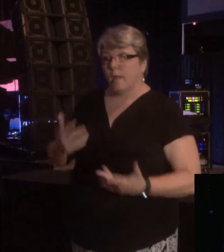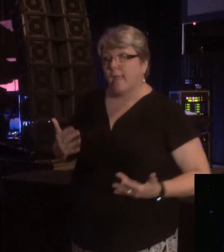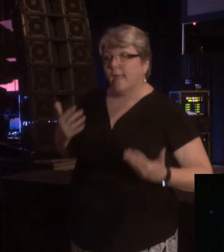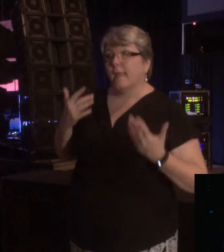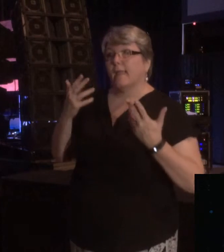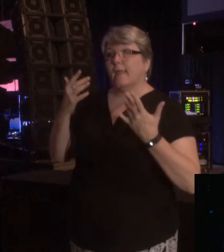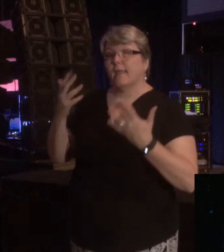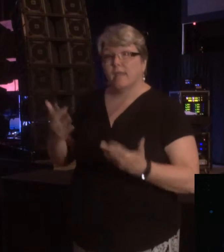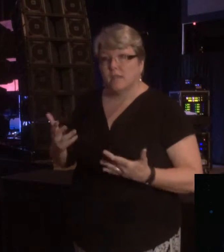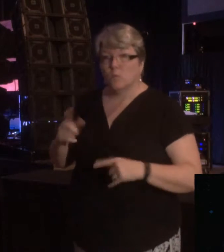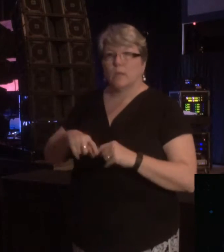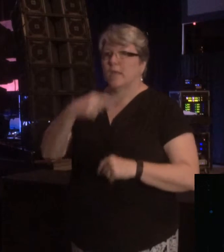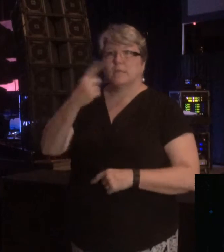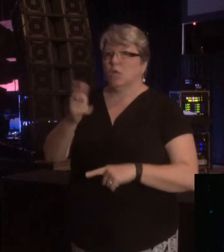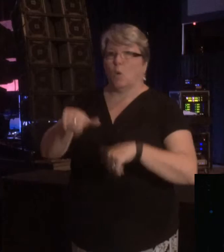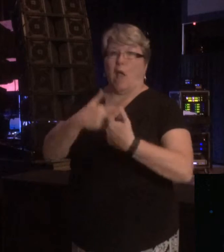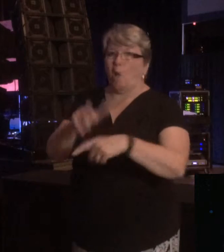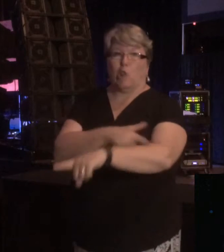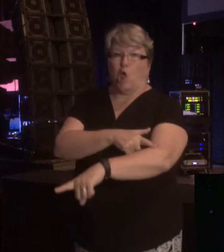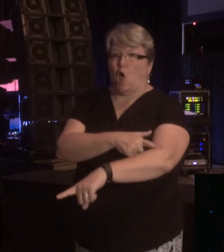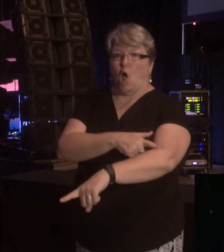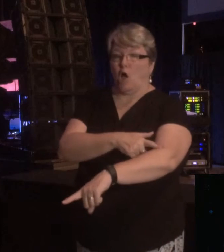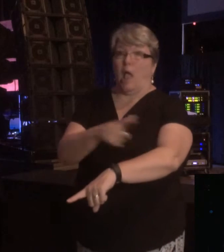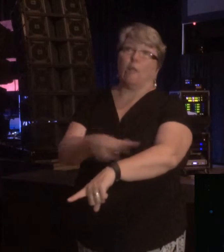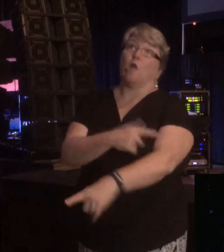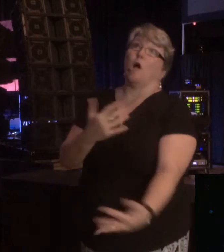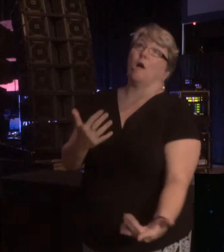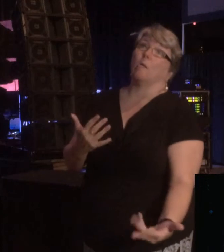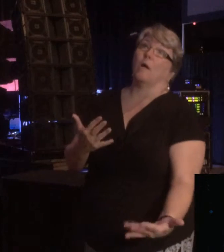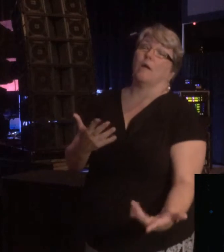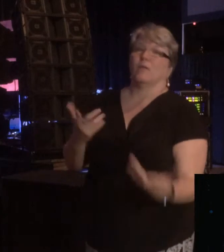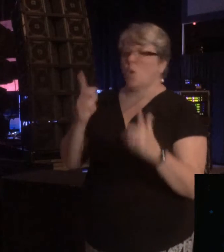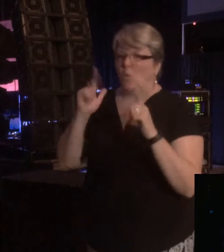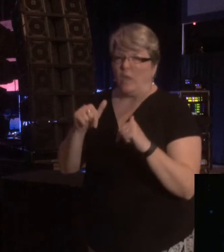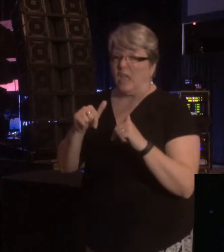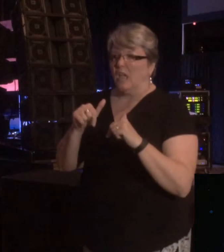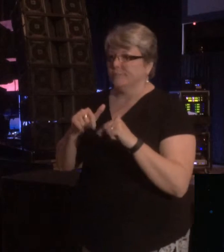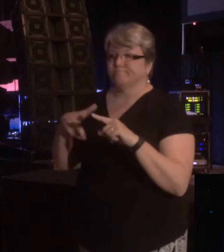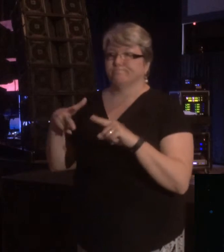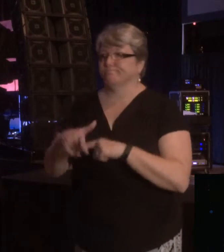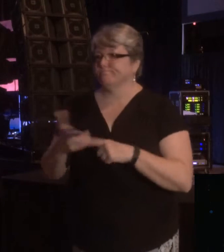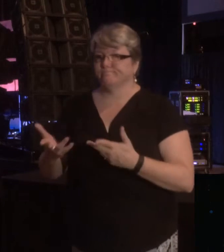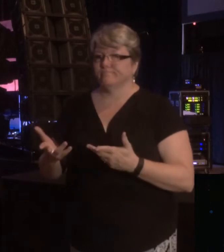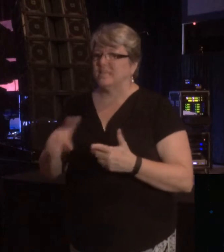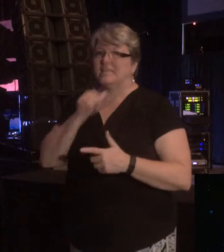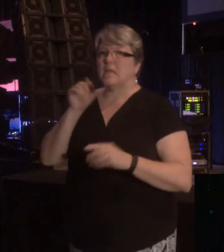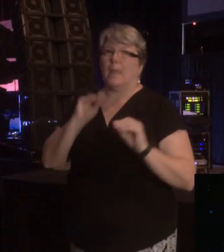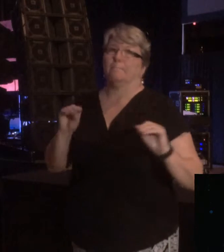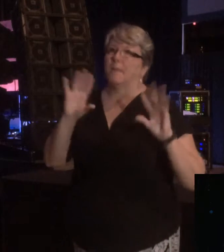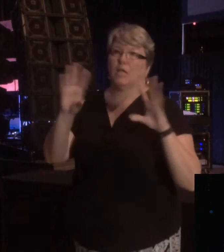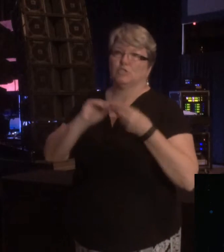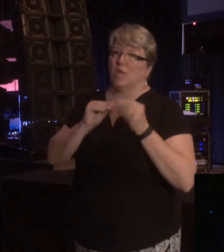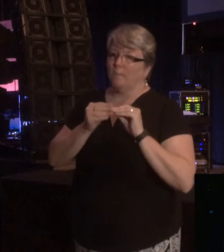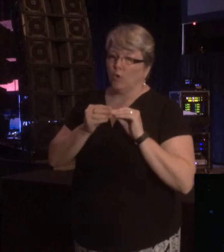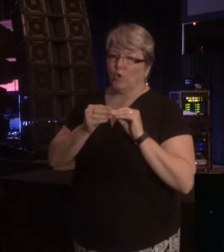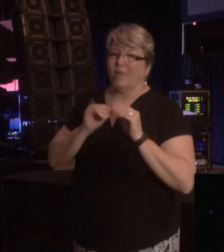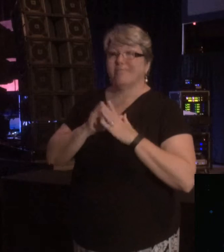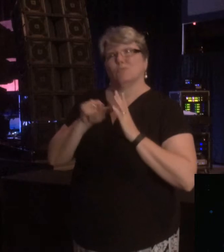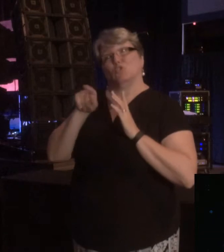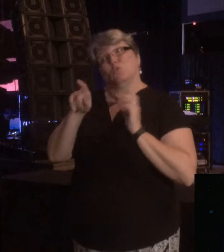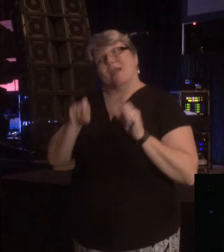were in the same city. But I think the principles that, especially that Ben has talked about with your heart and your mind, are the